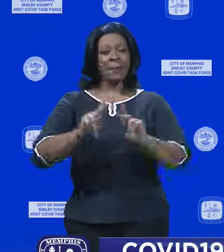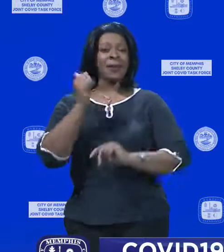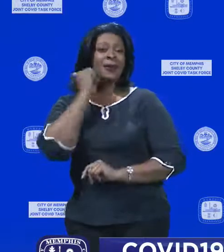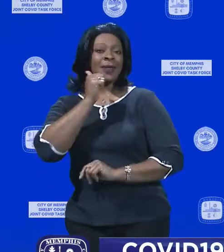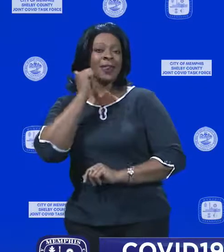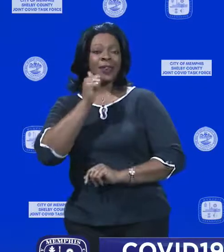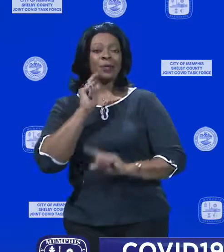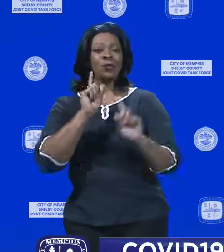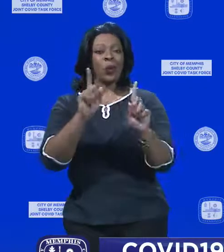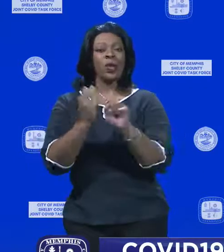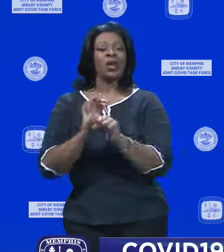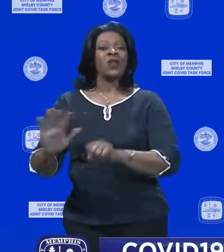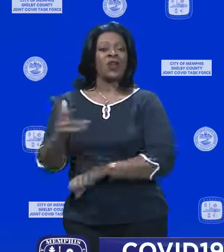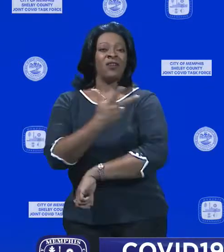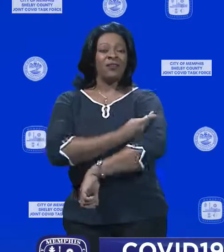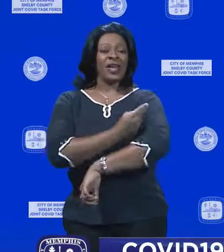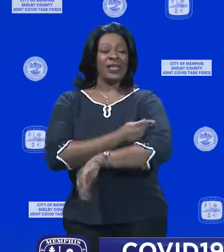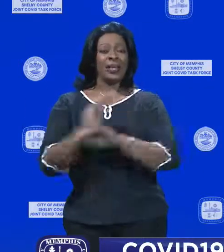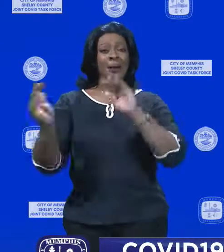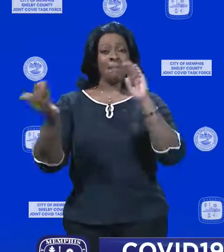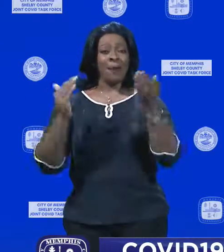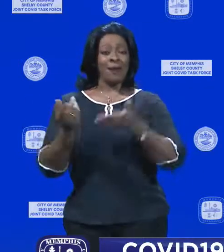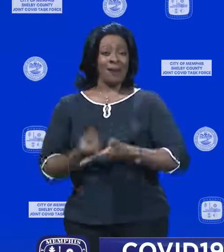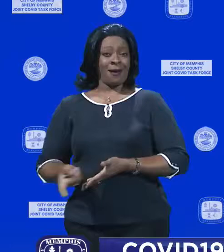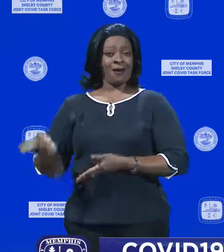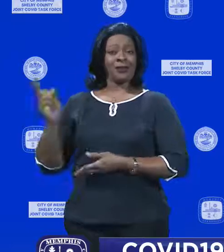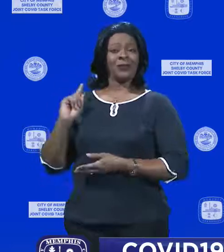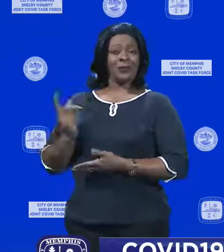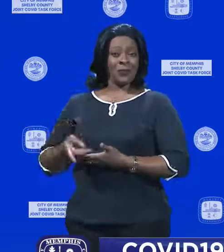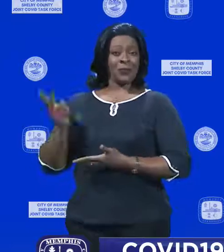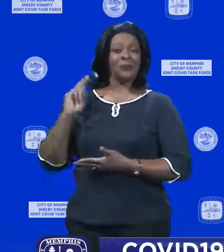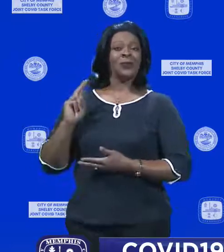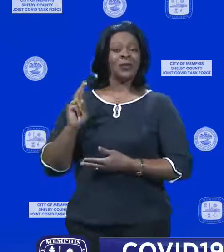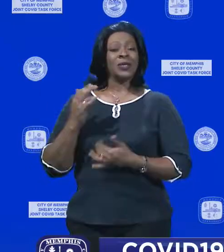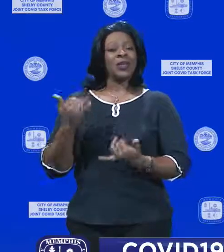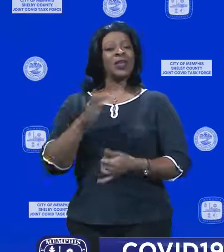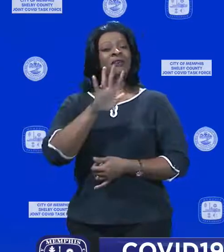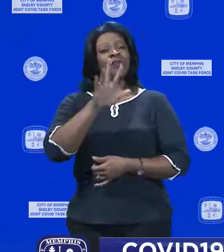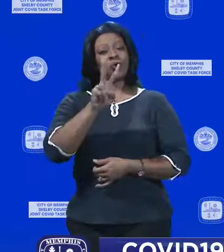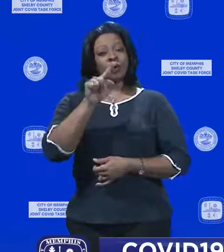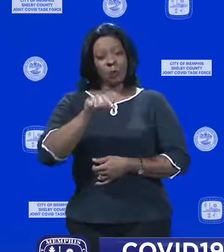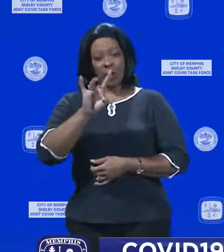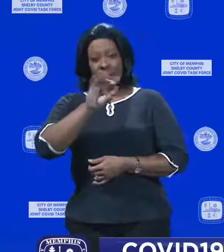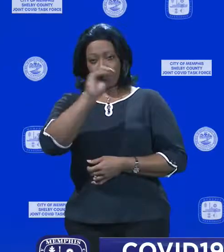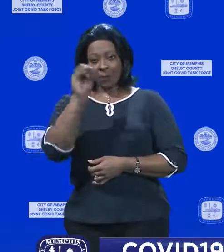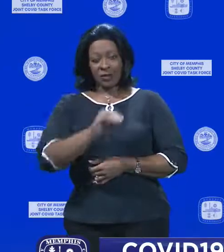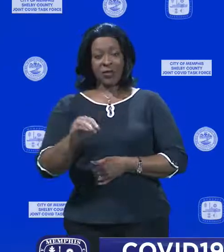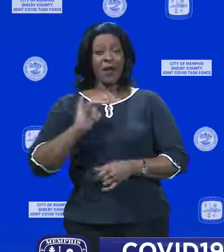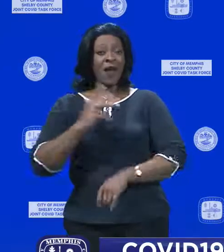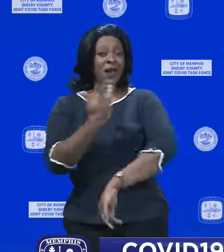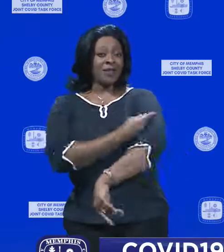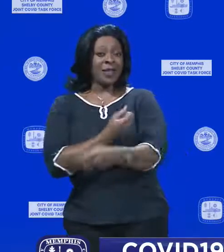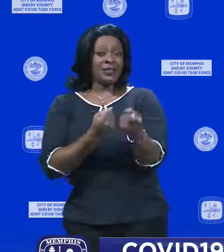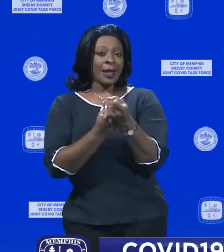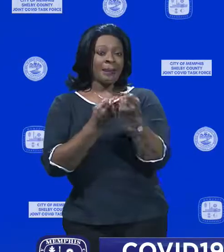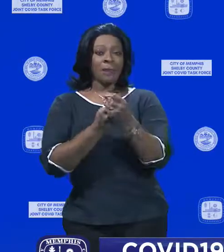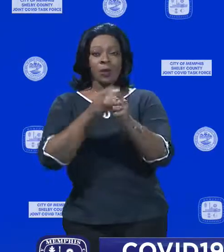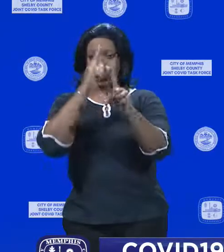day over where we were a week ago, and we have now reached 52.8% of our vaccine campaign